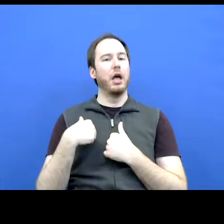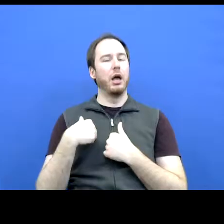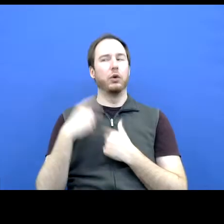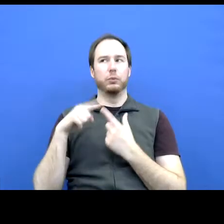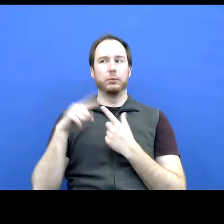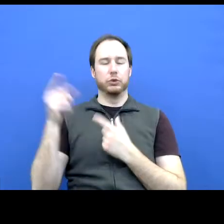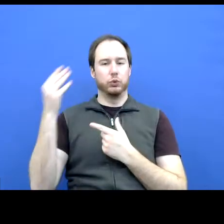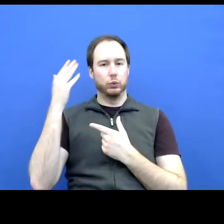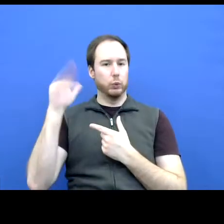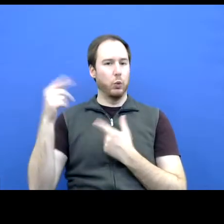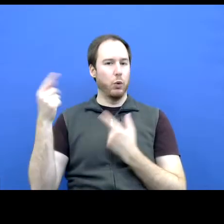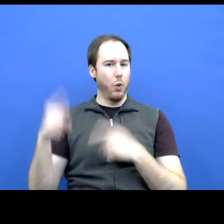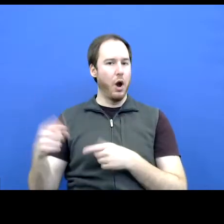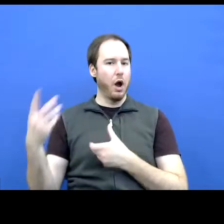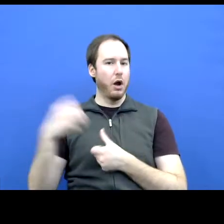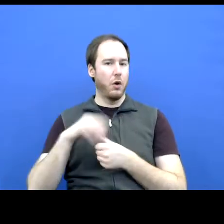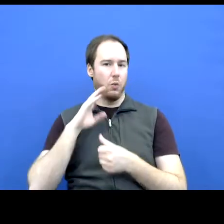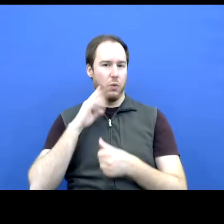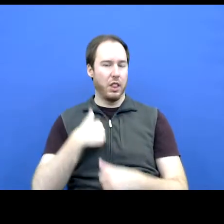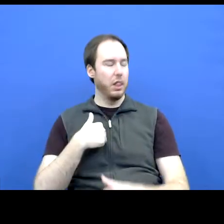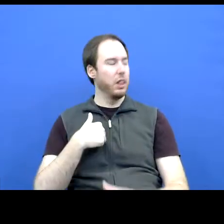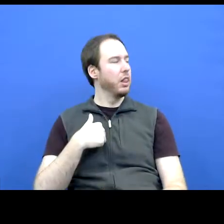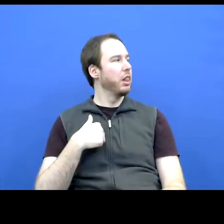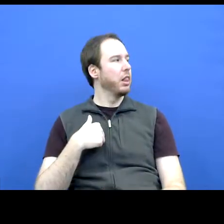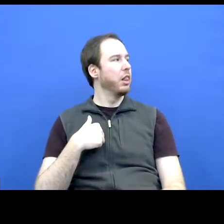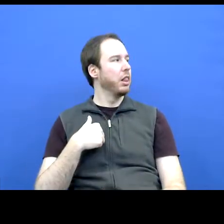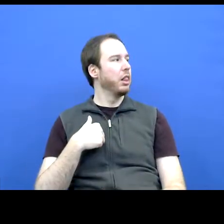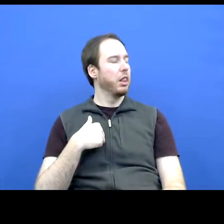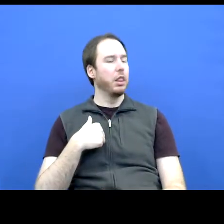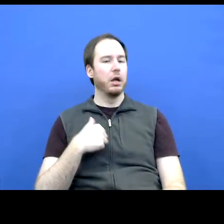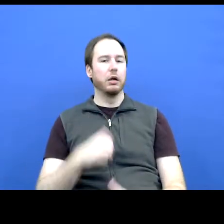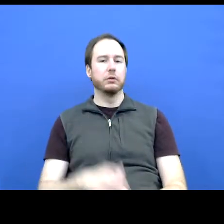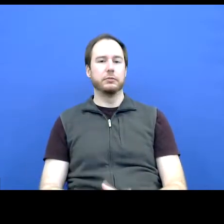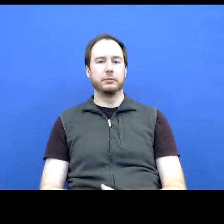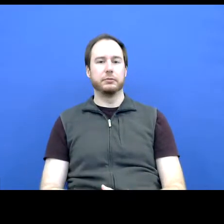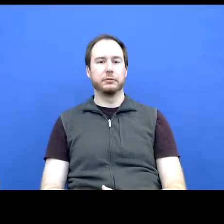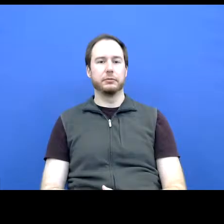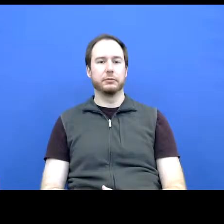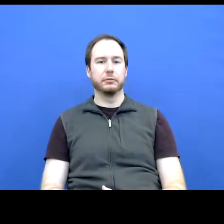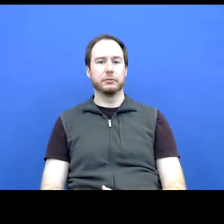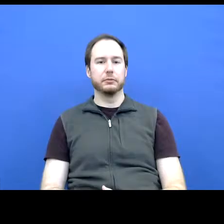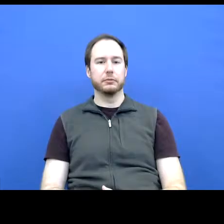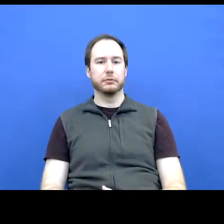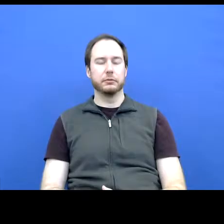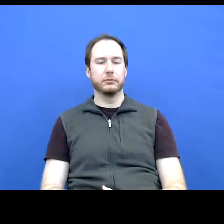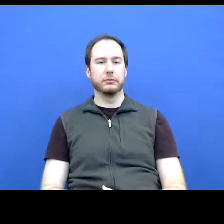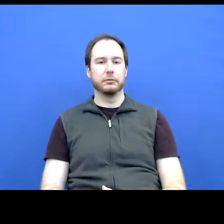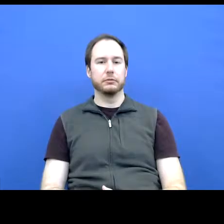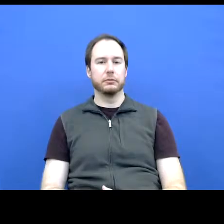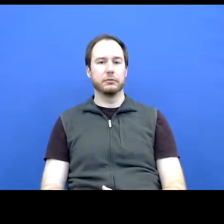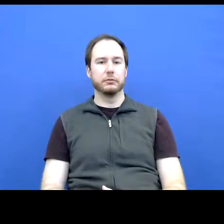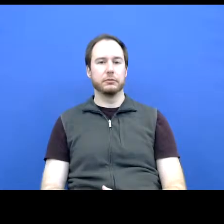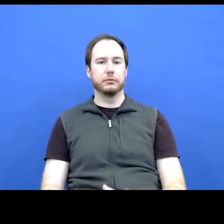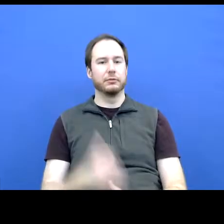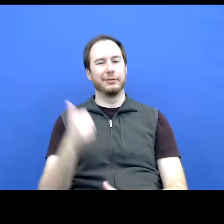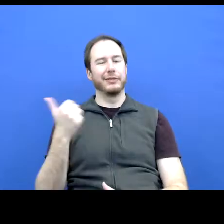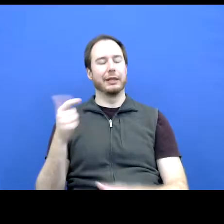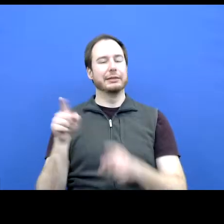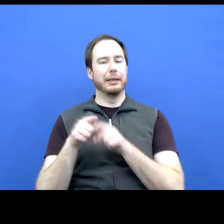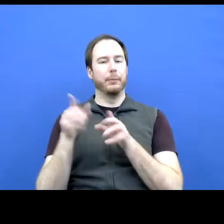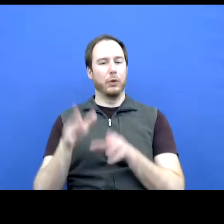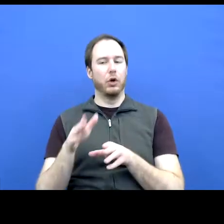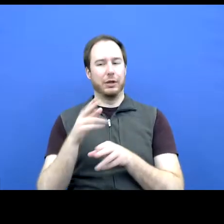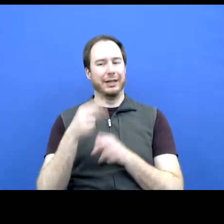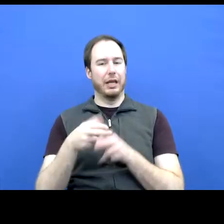well. Or at least the representative of the ownership group. He's the same person who was on your application,